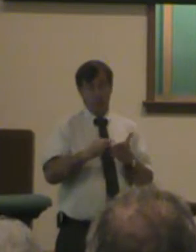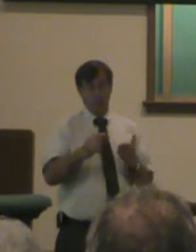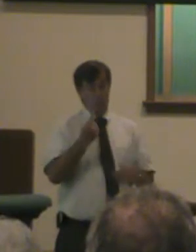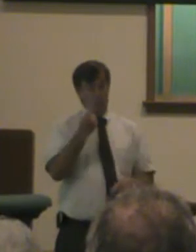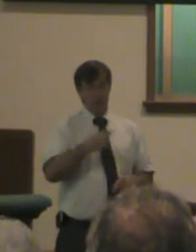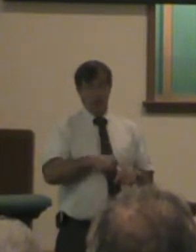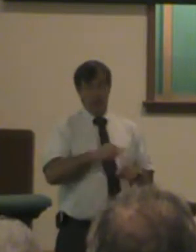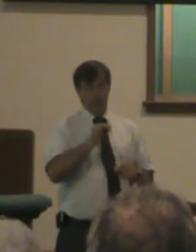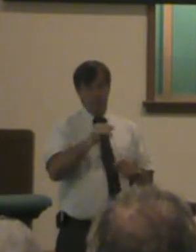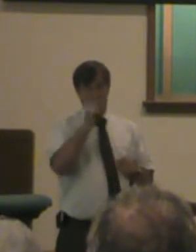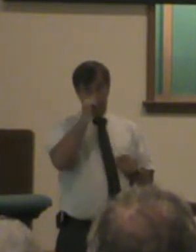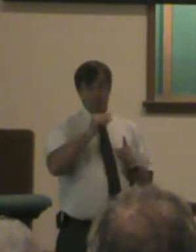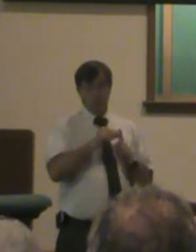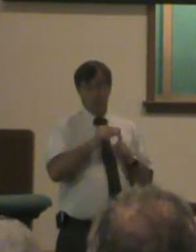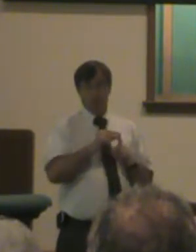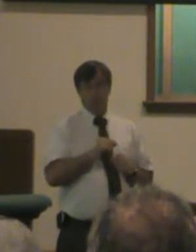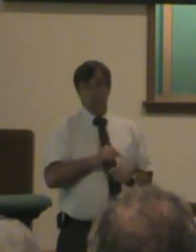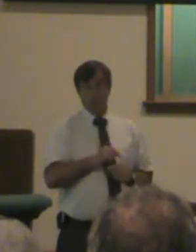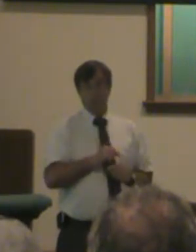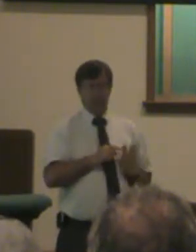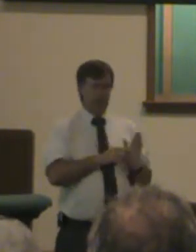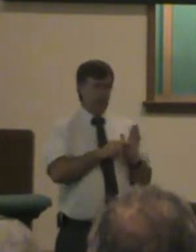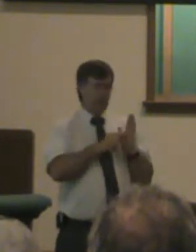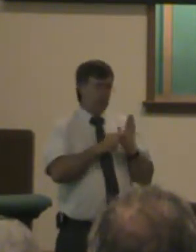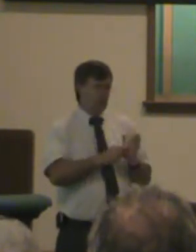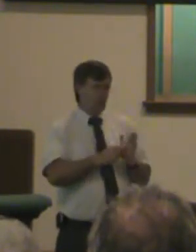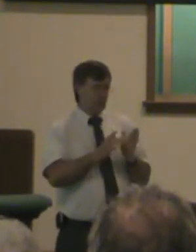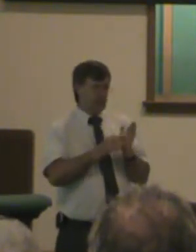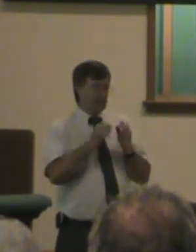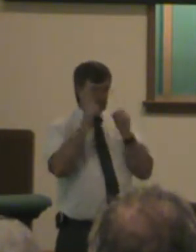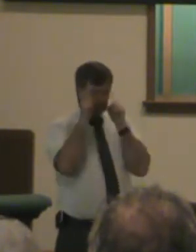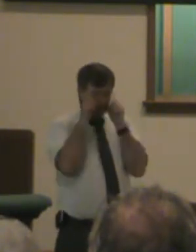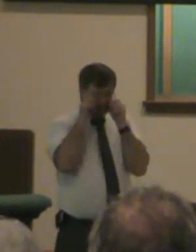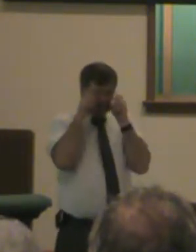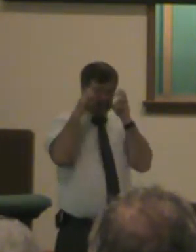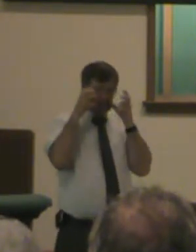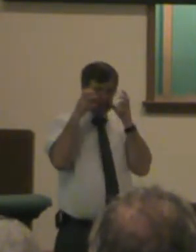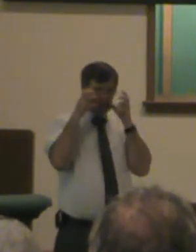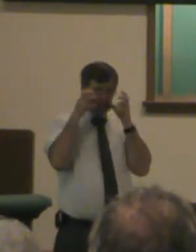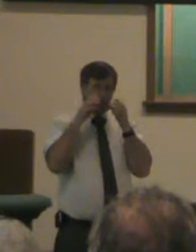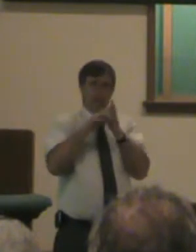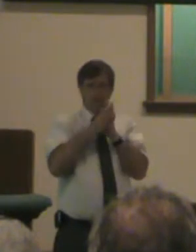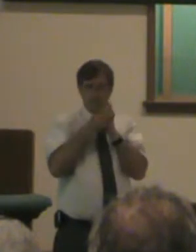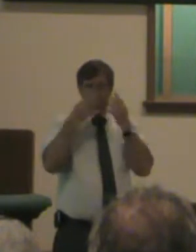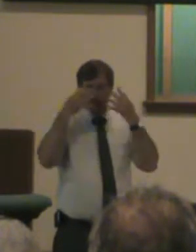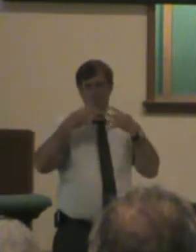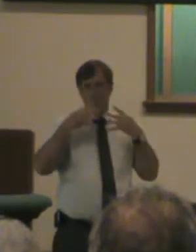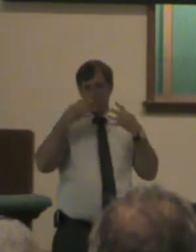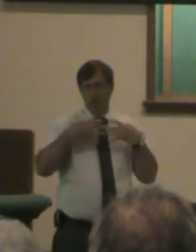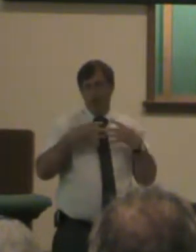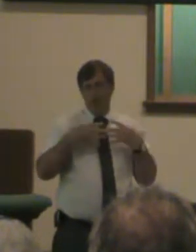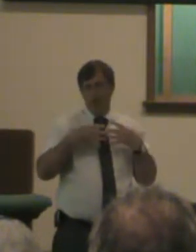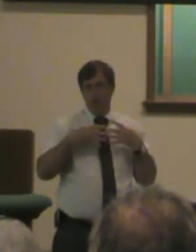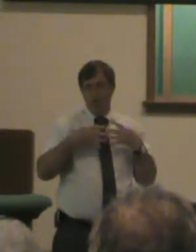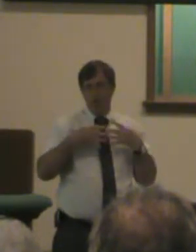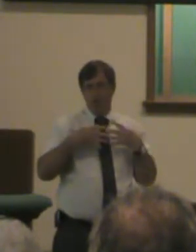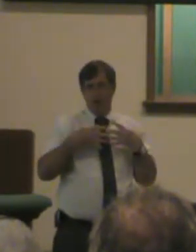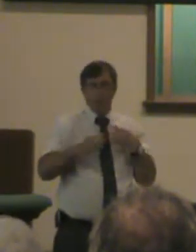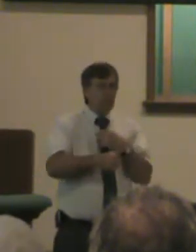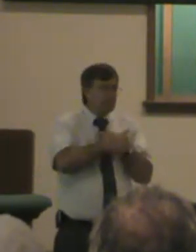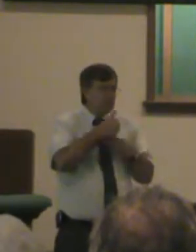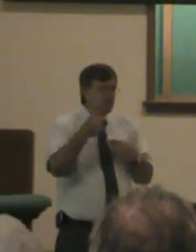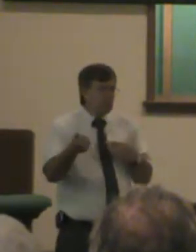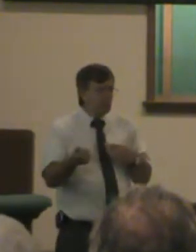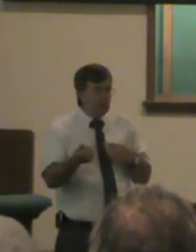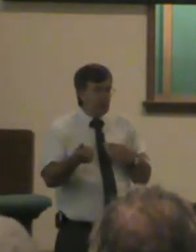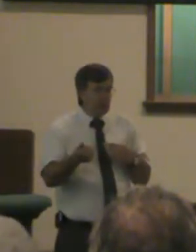this one time in Scripture. It identifies that he teared up and began to cry. But there's more in the text to suggest how